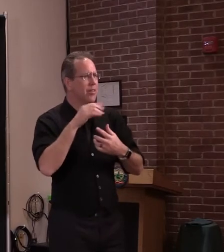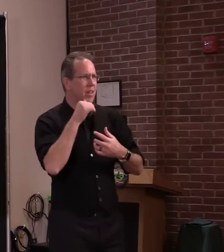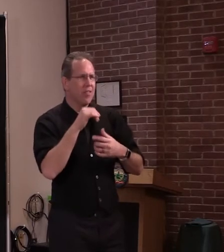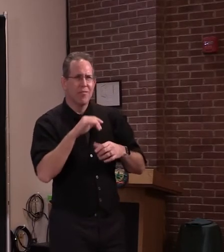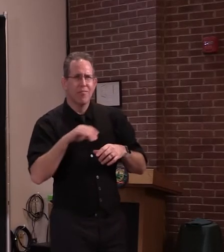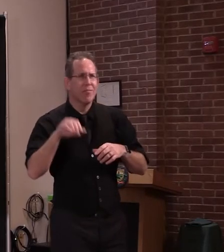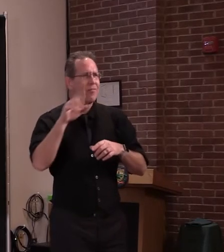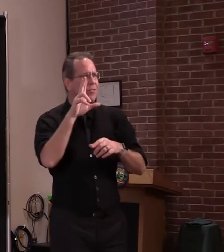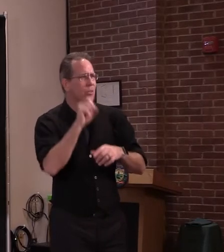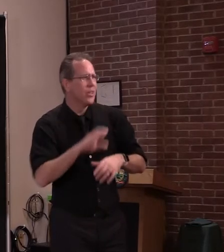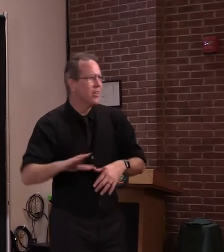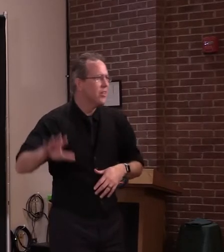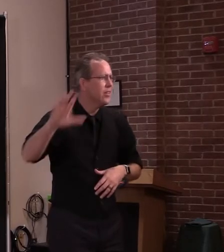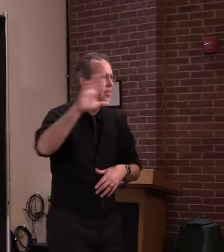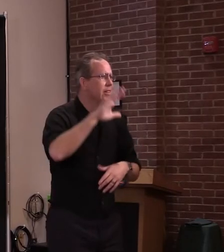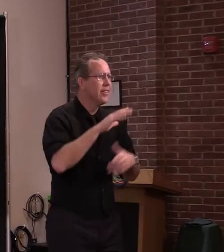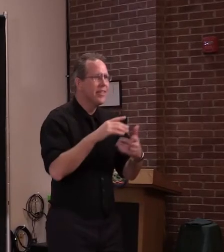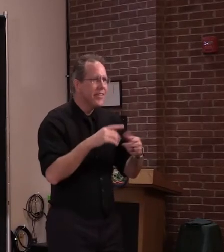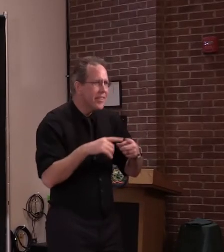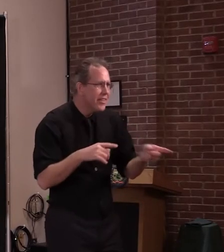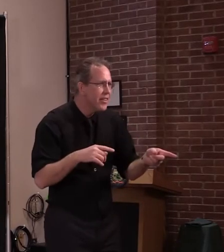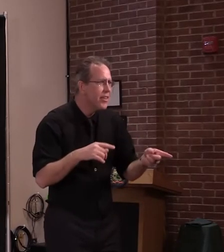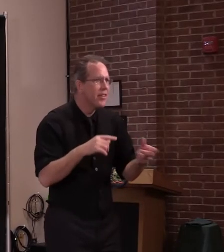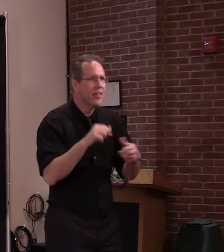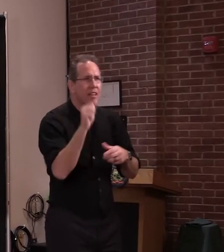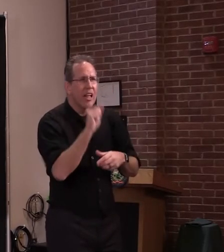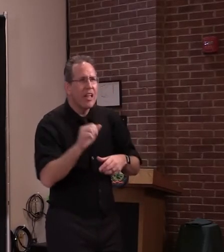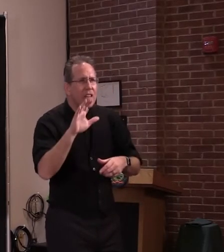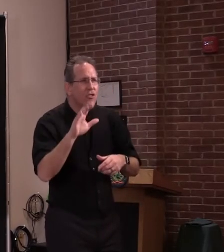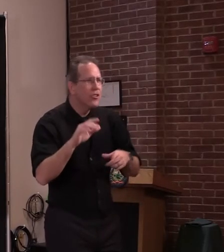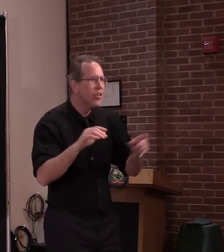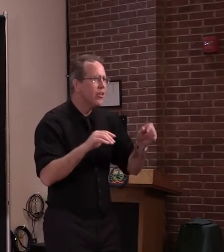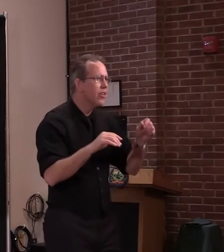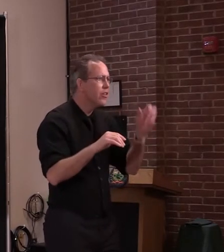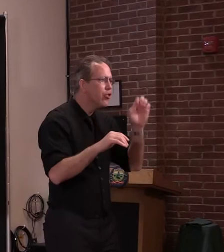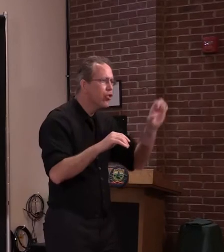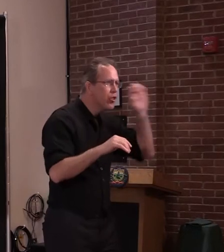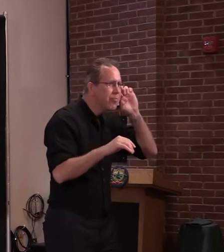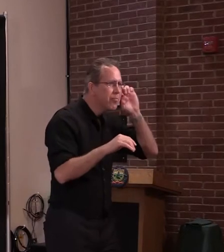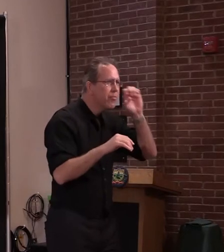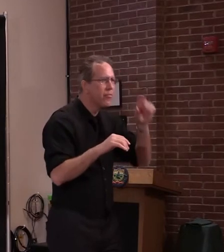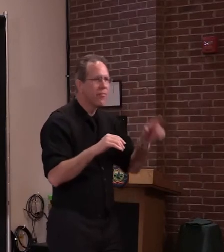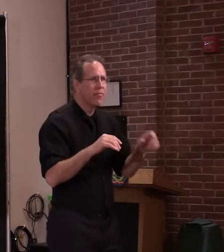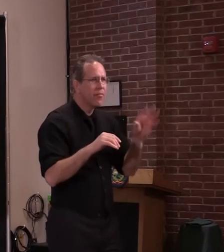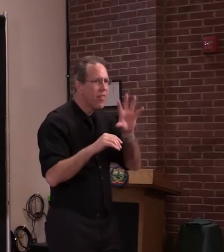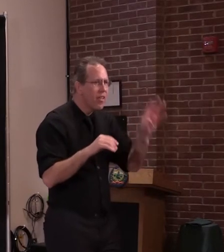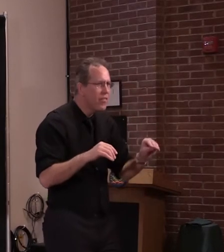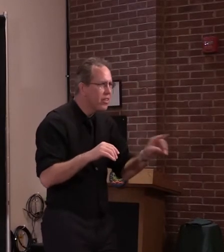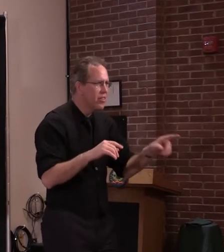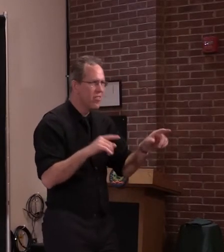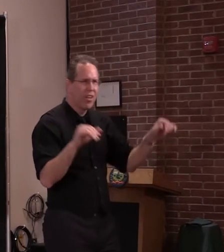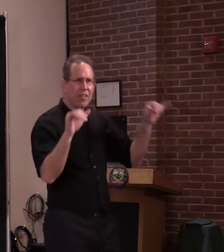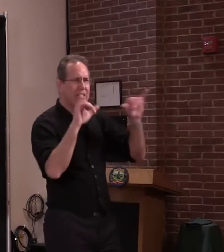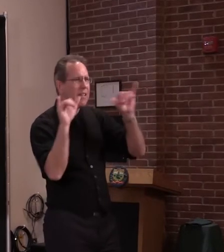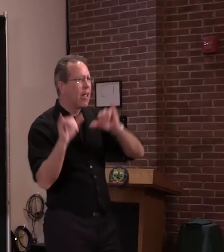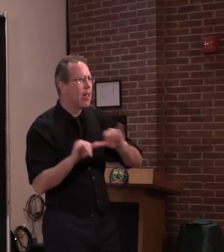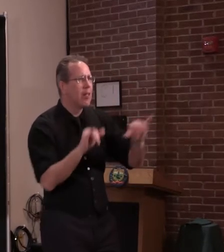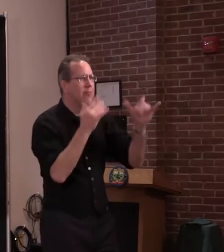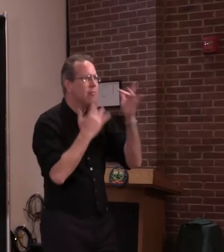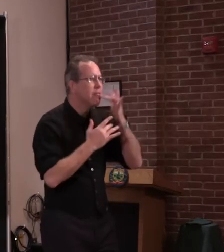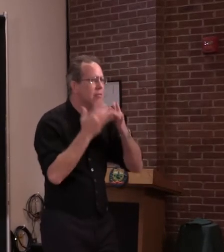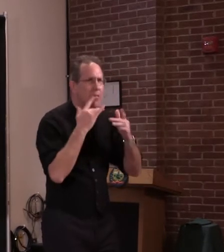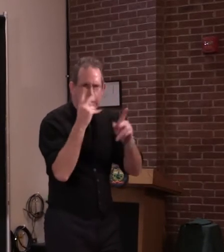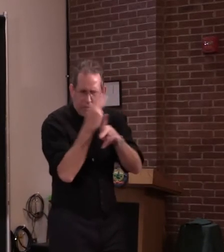Europe, it's happening in Asia, it's certainly happening across our country. And I think schools and managing schools in the face of Omicron is